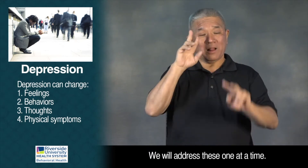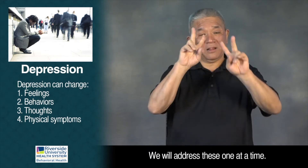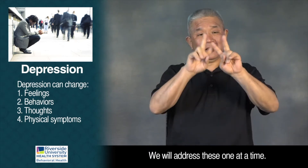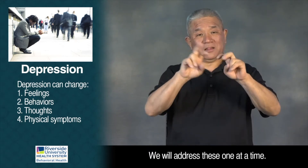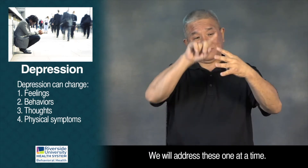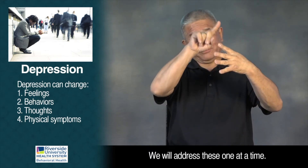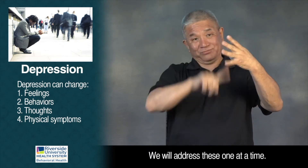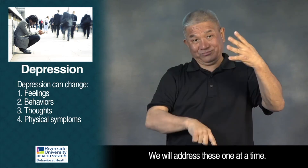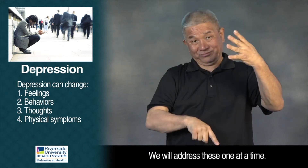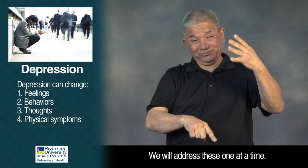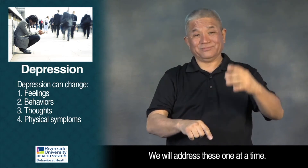We will address these one at a time.